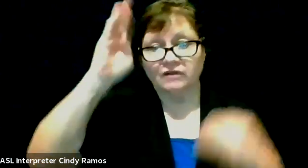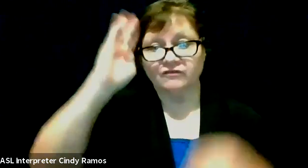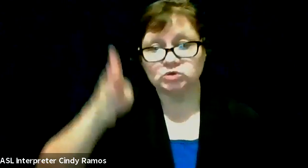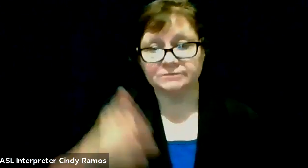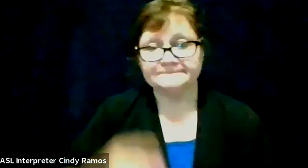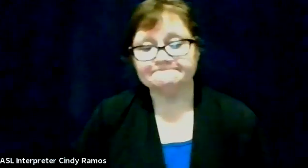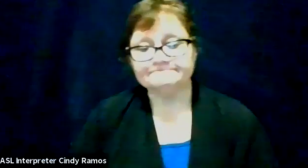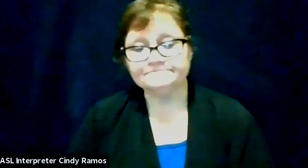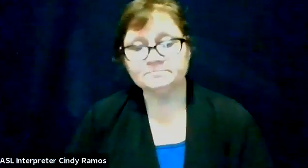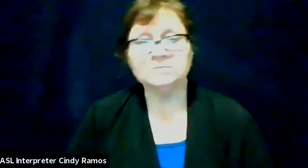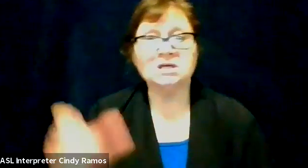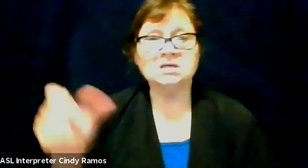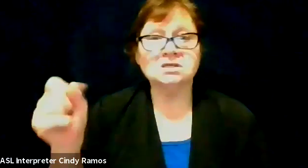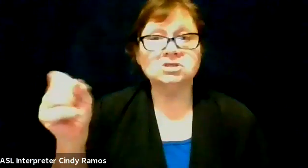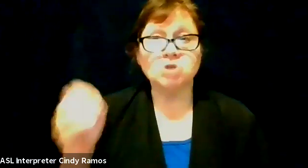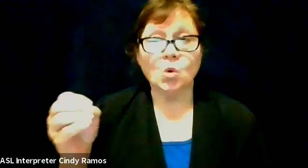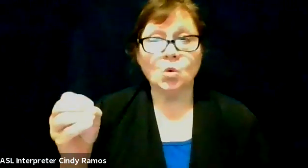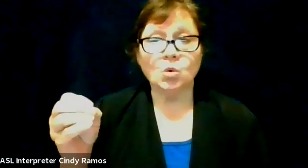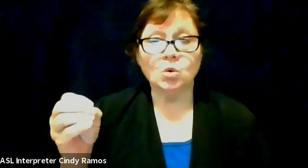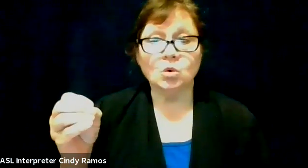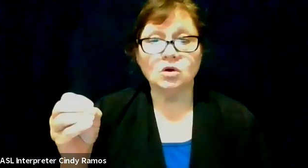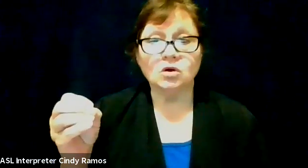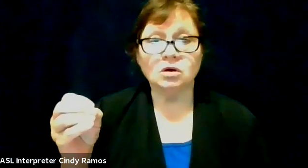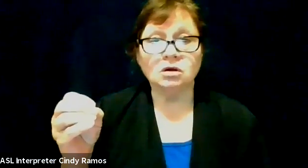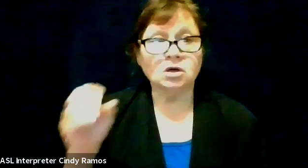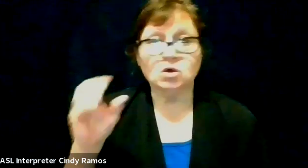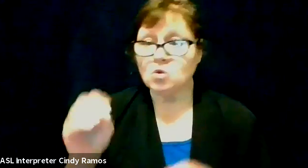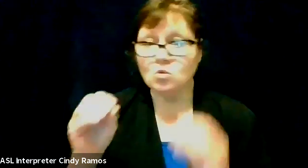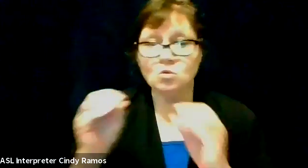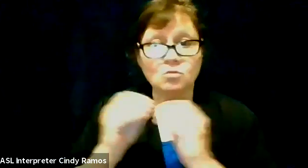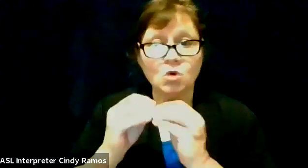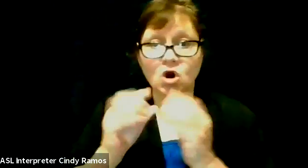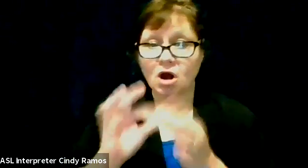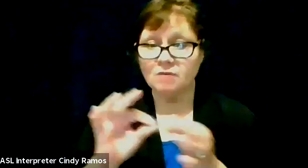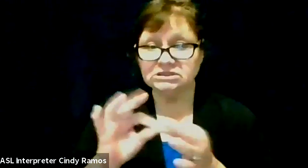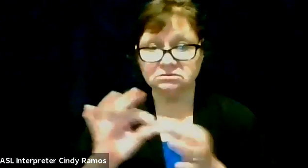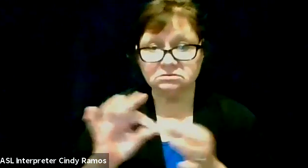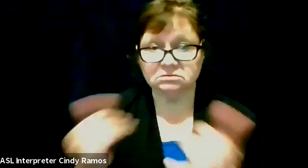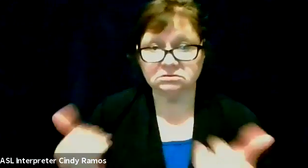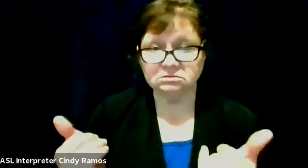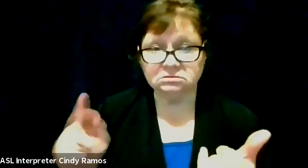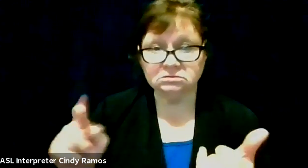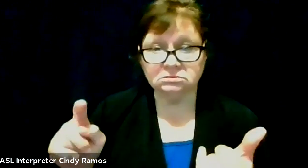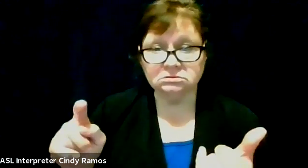So with that, if there aren't any further comments right now,